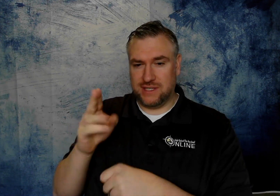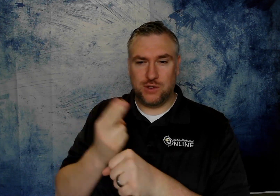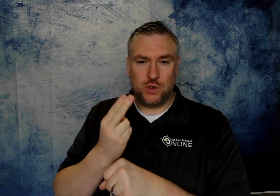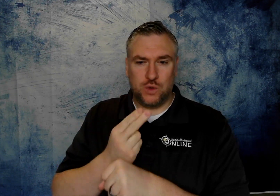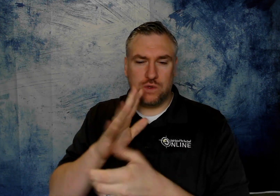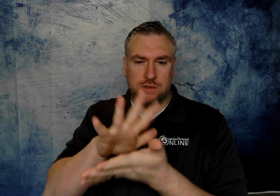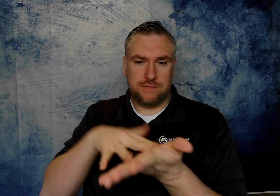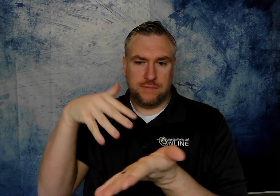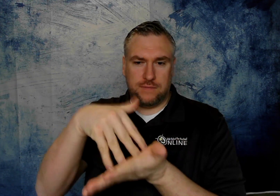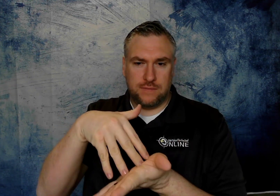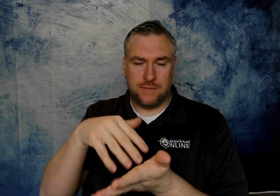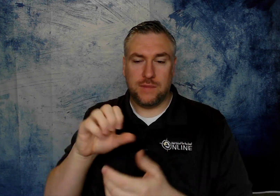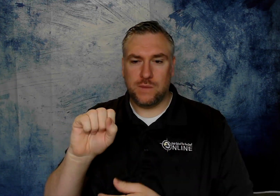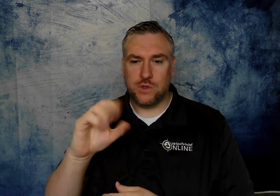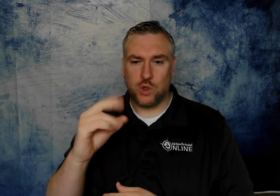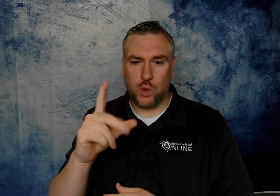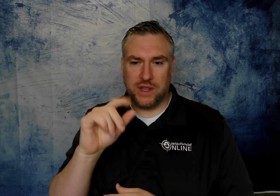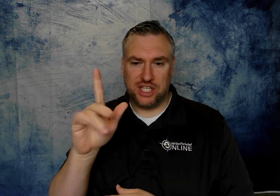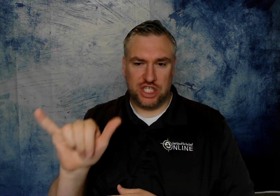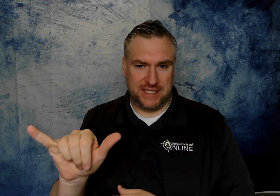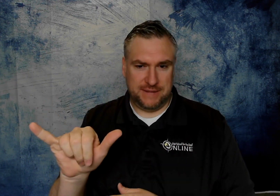at USDB, we use Schoology.